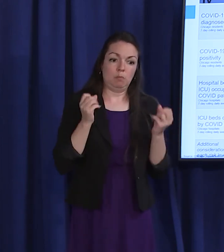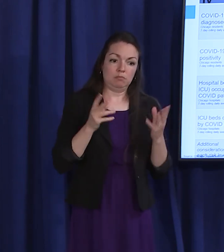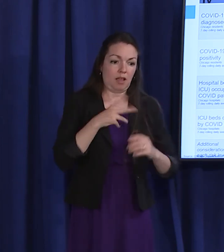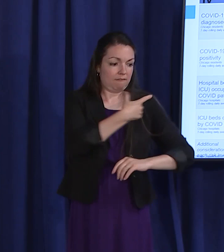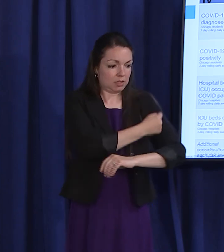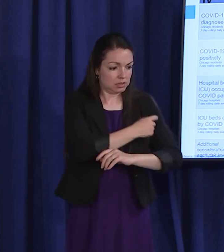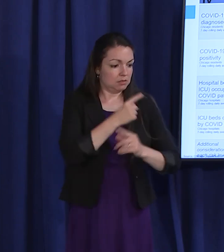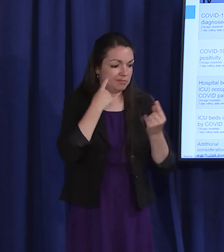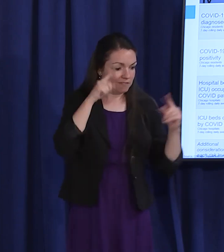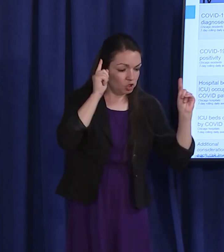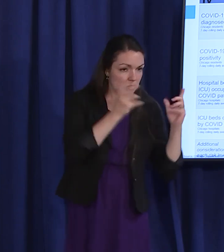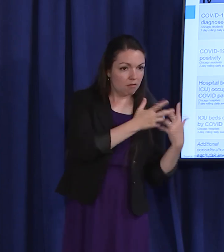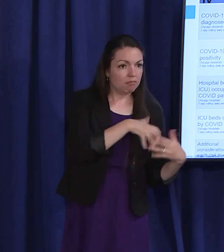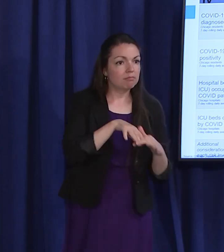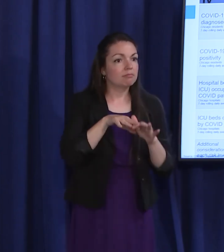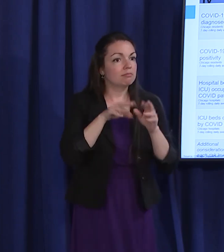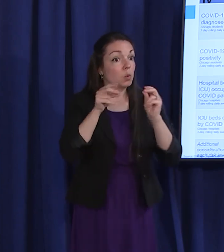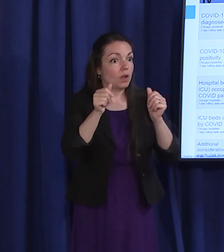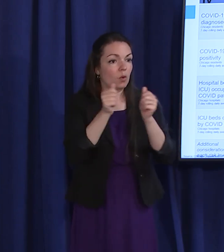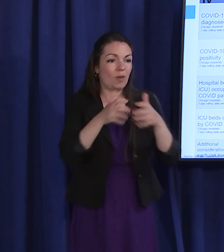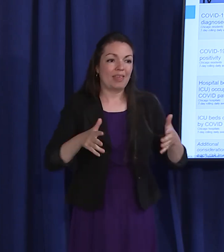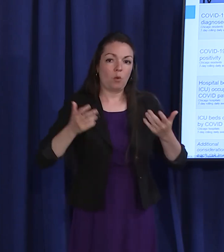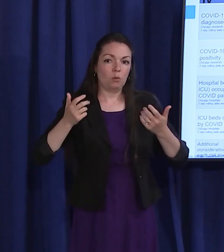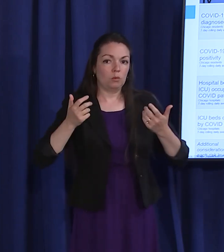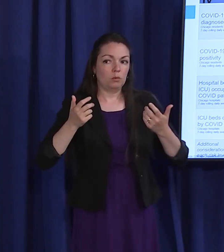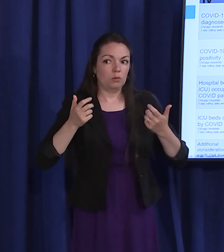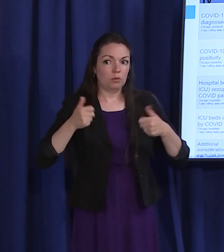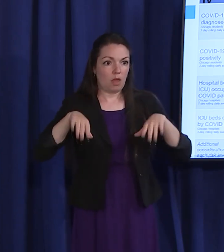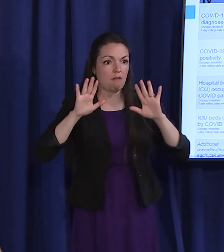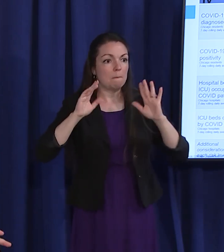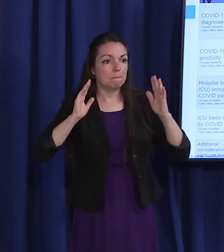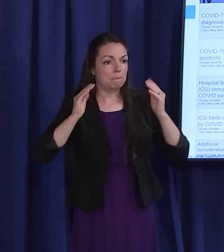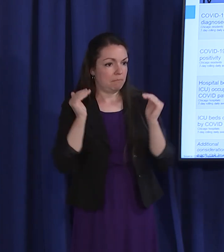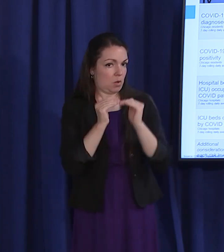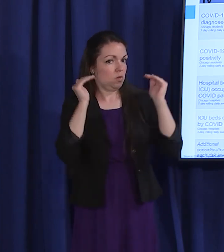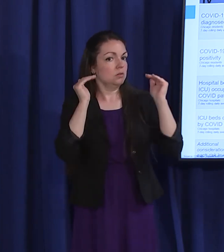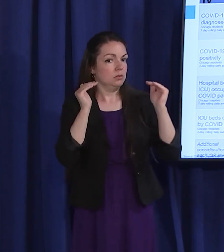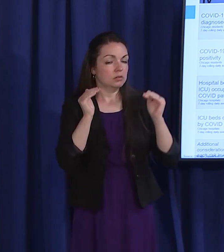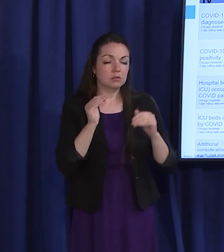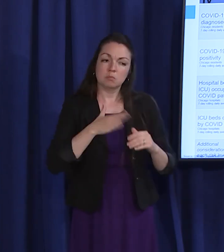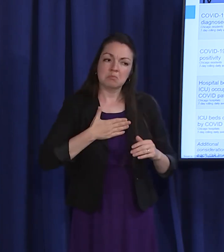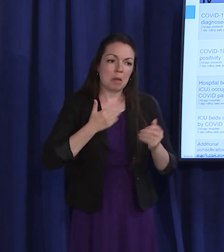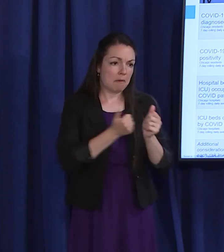vaccine efficiently and quickly without giving up on equity. And we'd be happy to